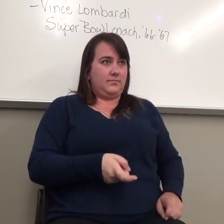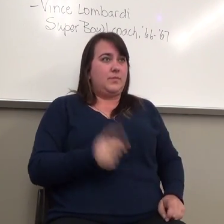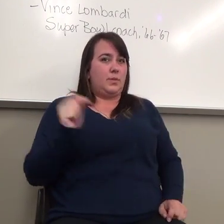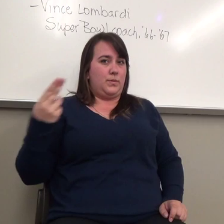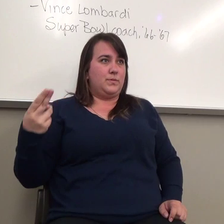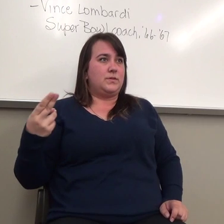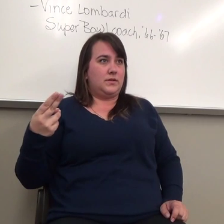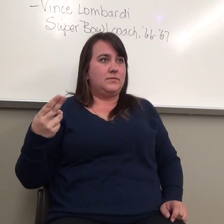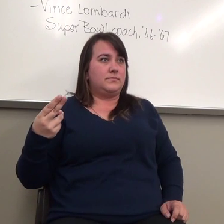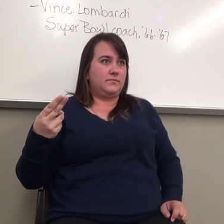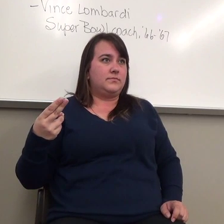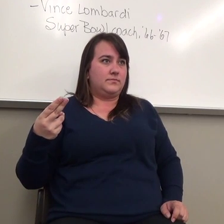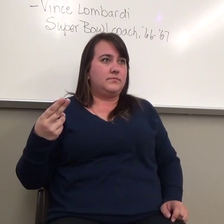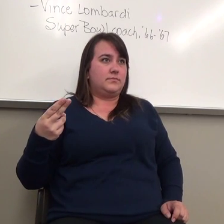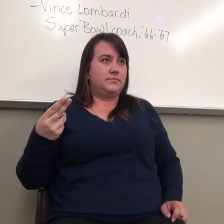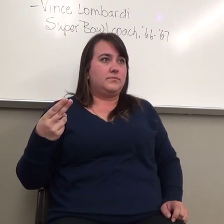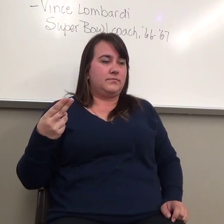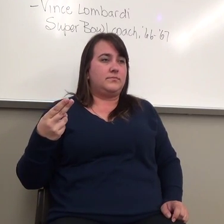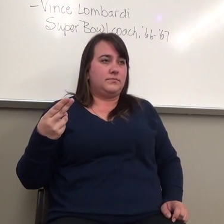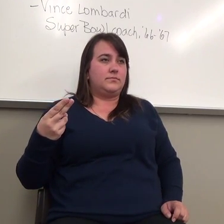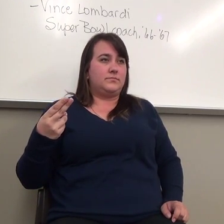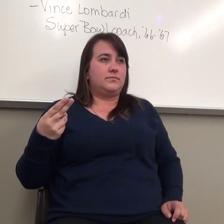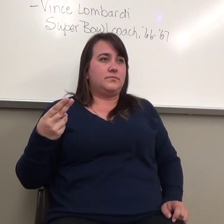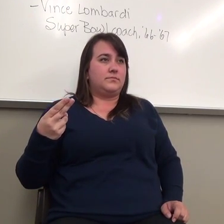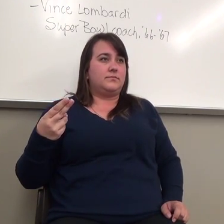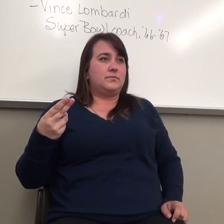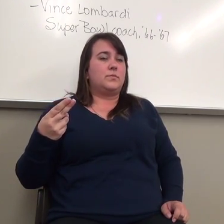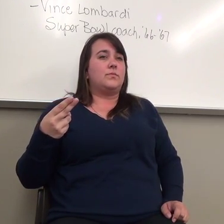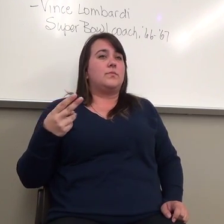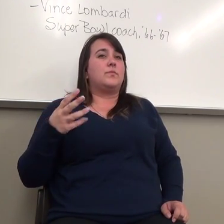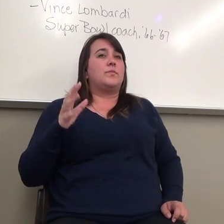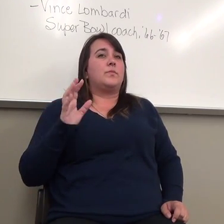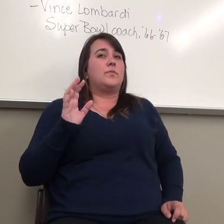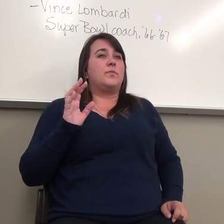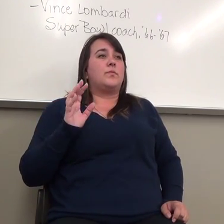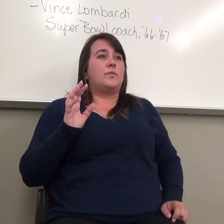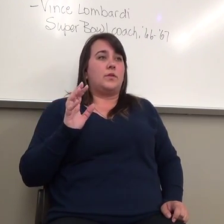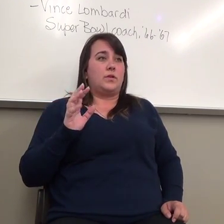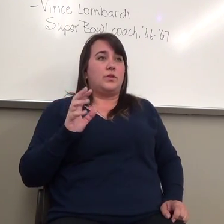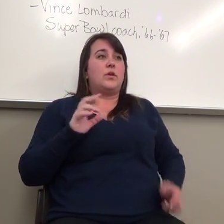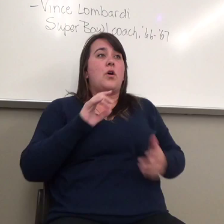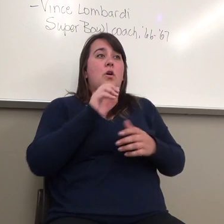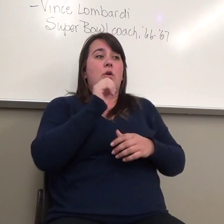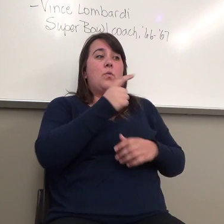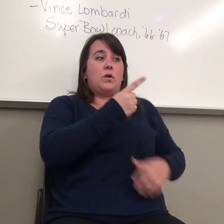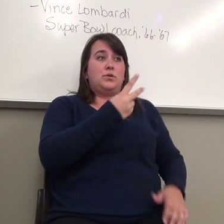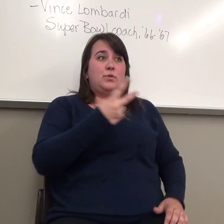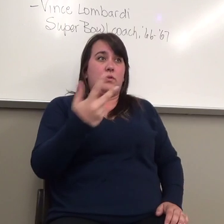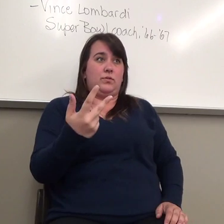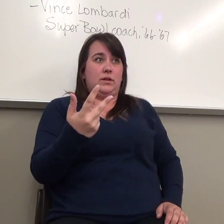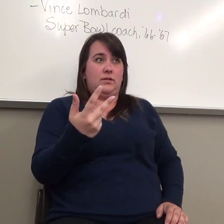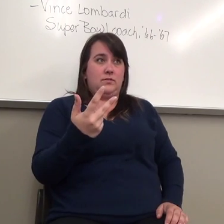journal, okay? As of 10 minutes ago,